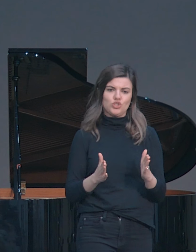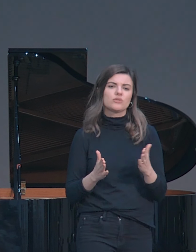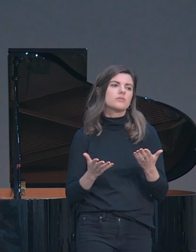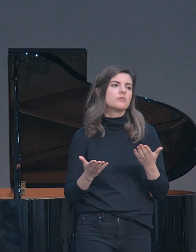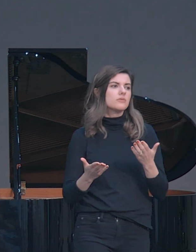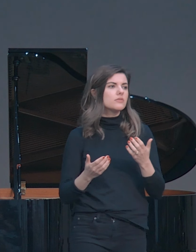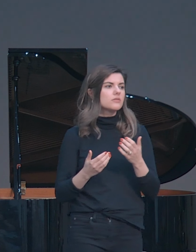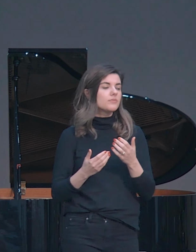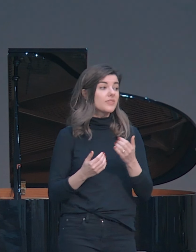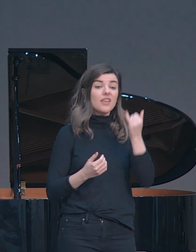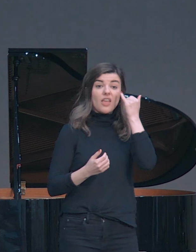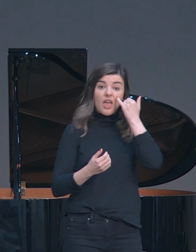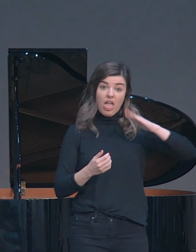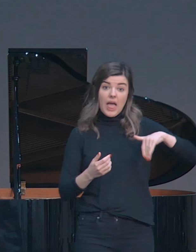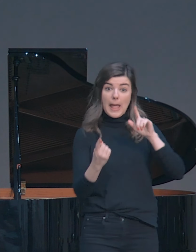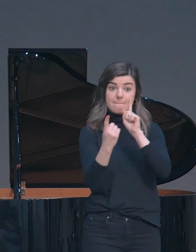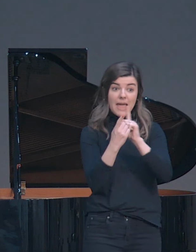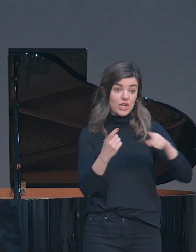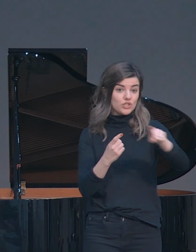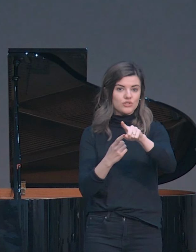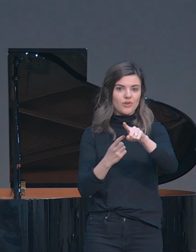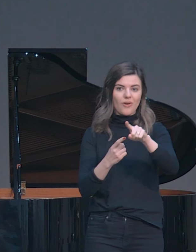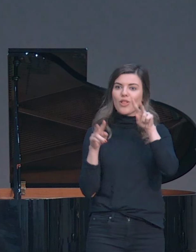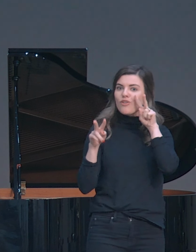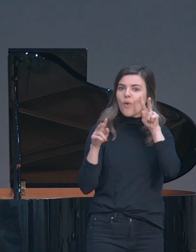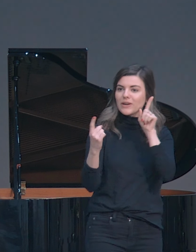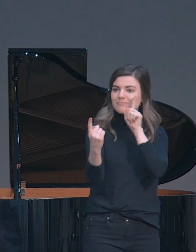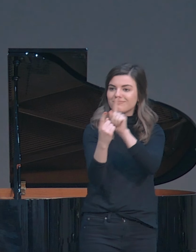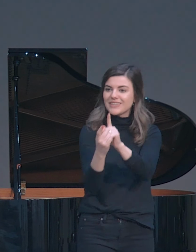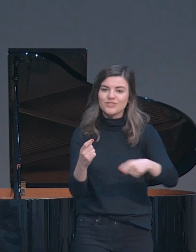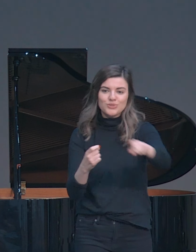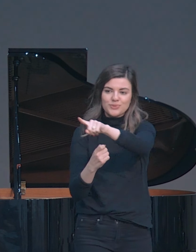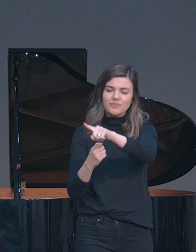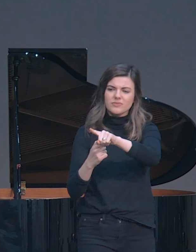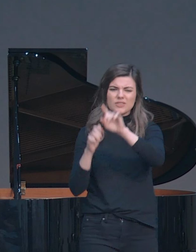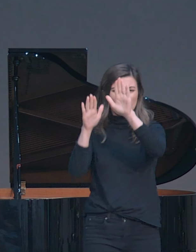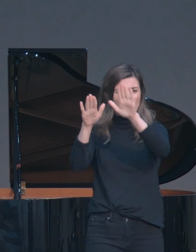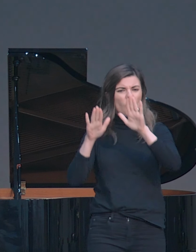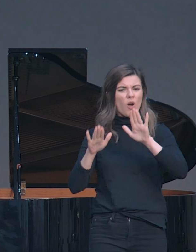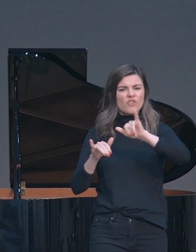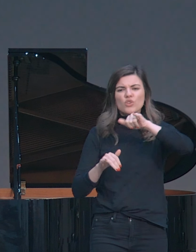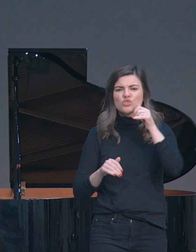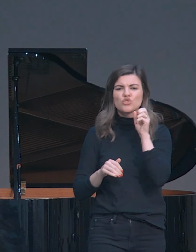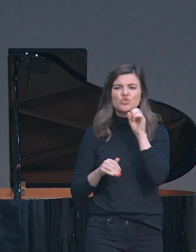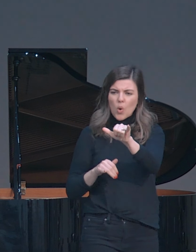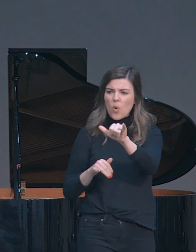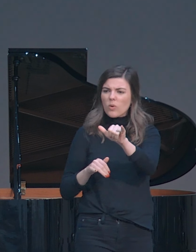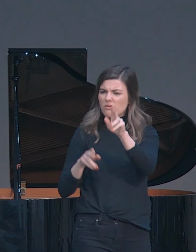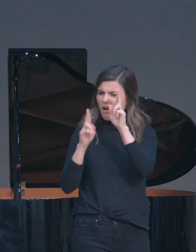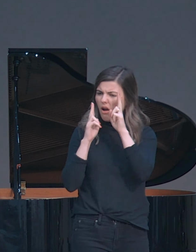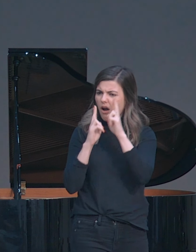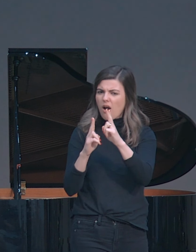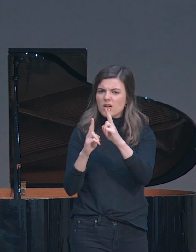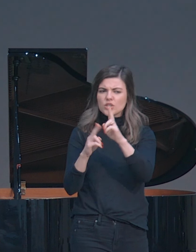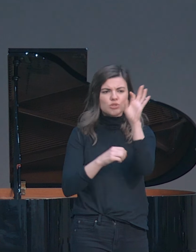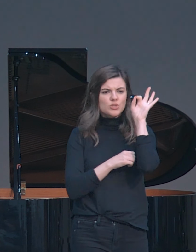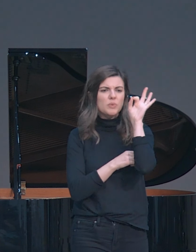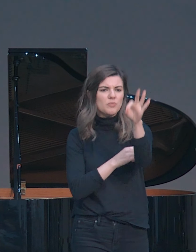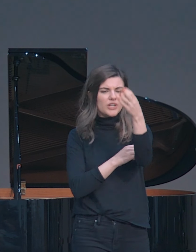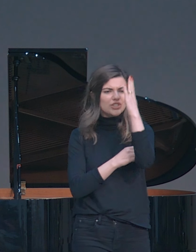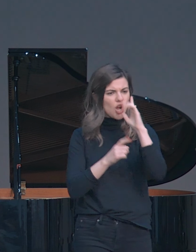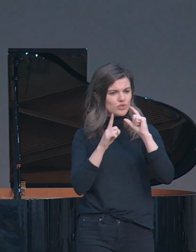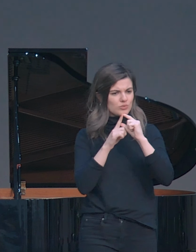and if I haven't met you yet, I look forward to meeting you. It's a great joy and privilege to bring God's Word to